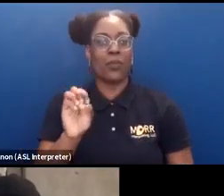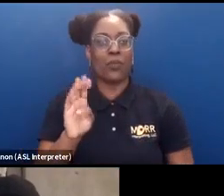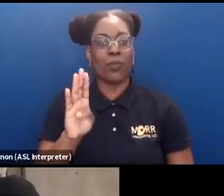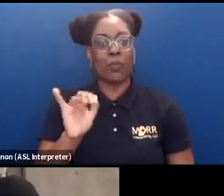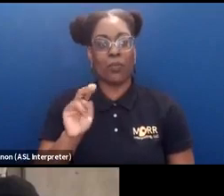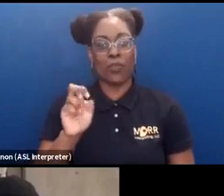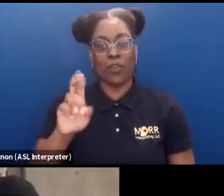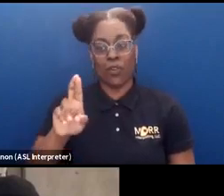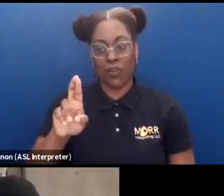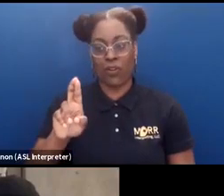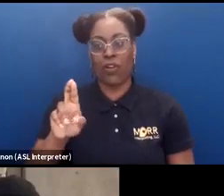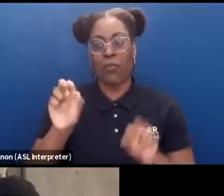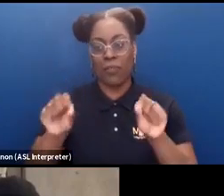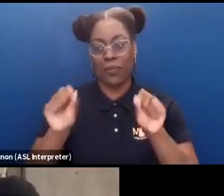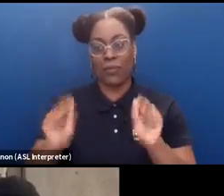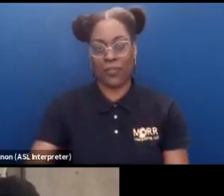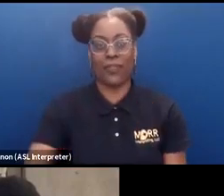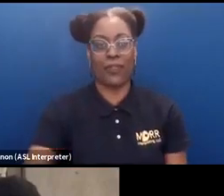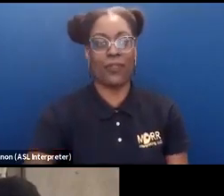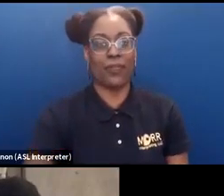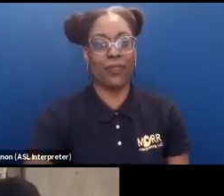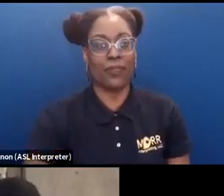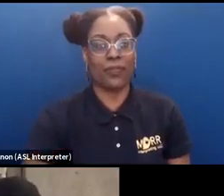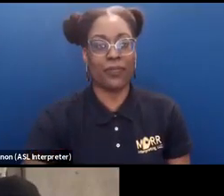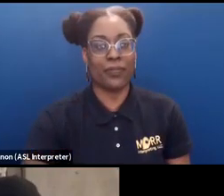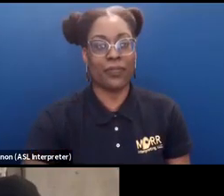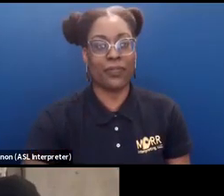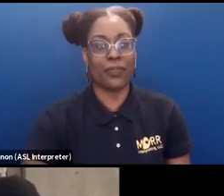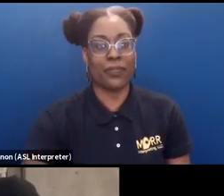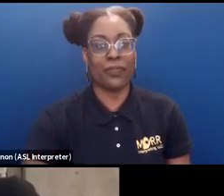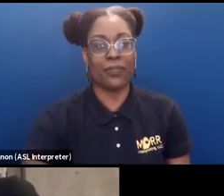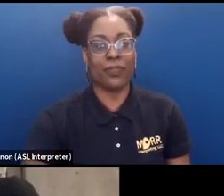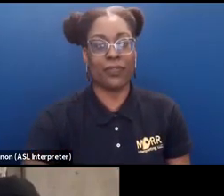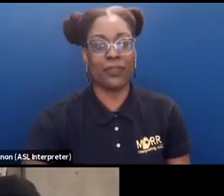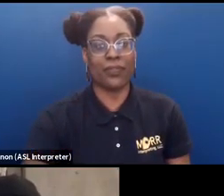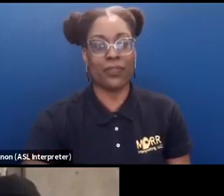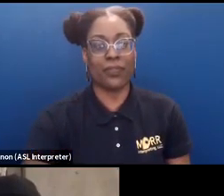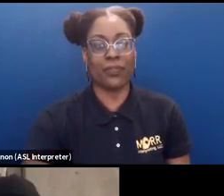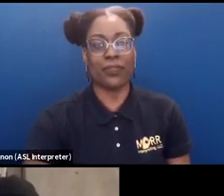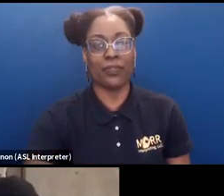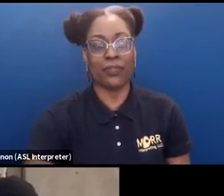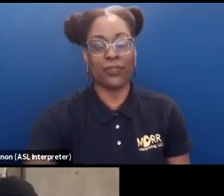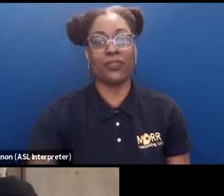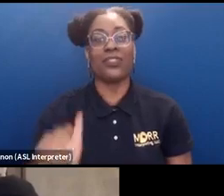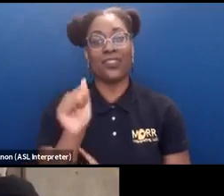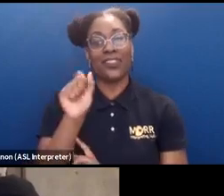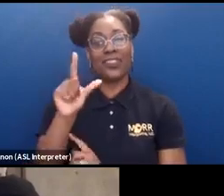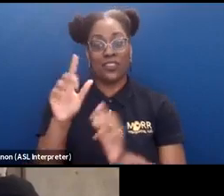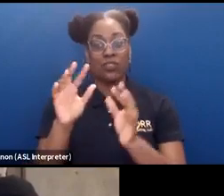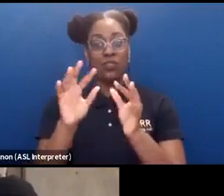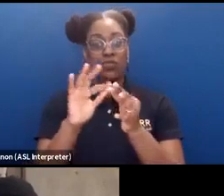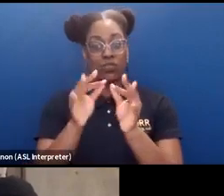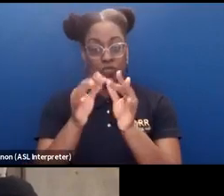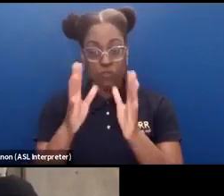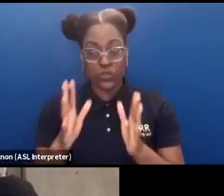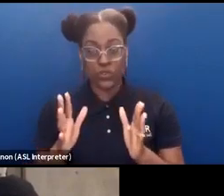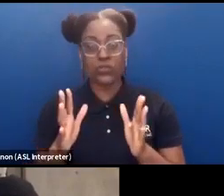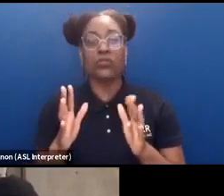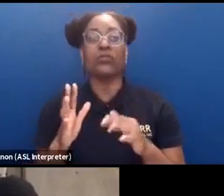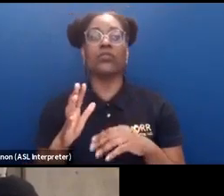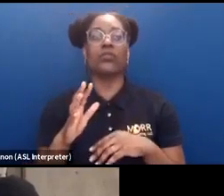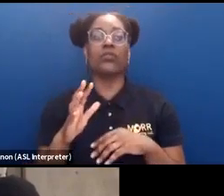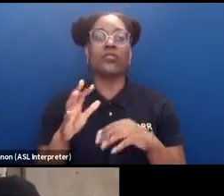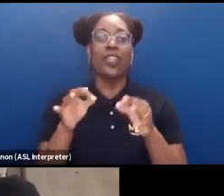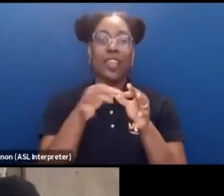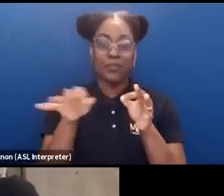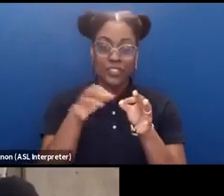for that. The access, the Spanish interpreters, the ASL interpreters, working with the interpreters